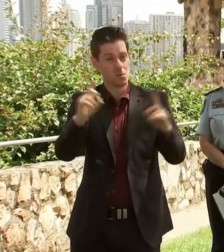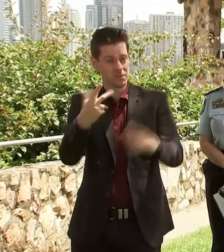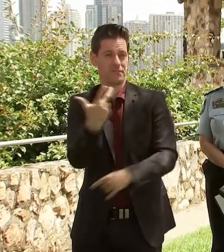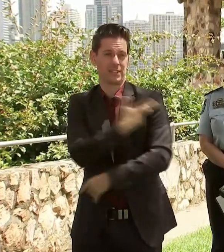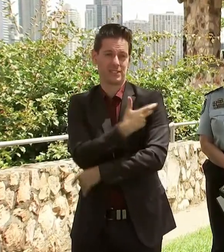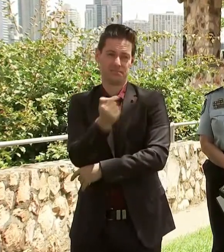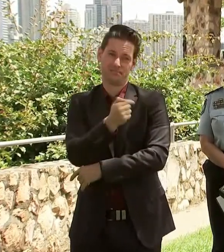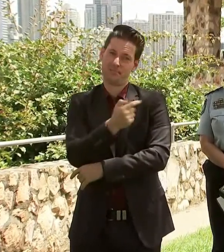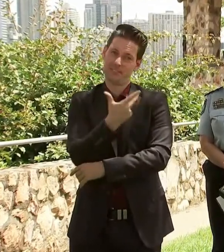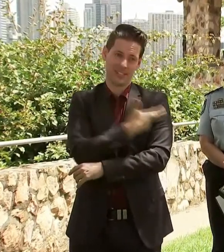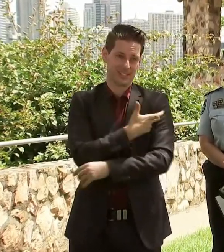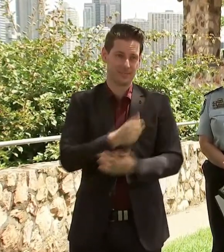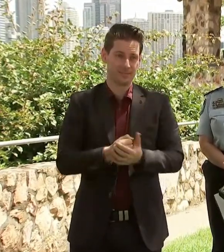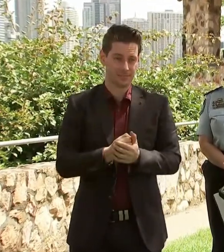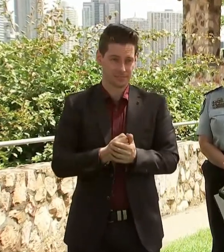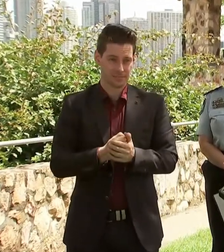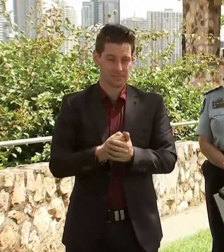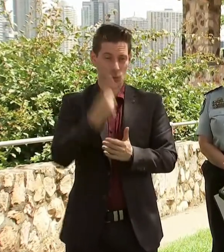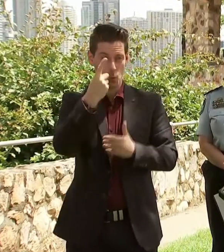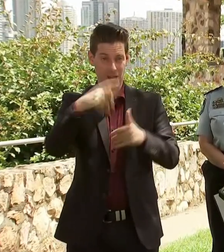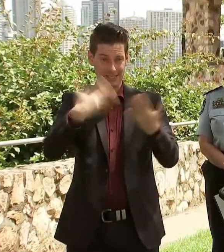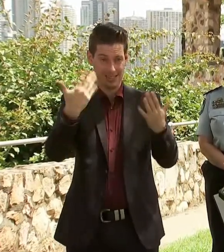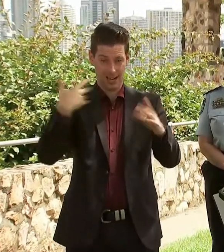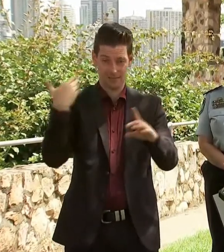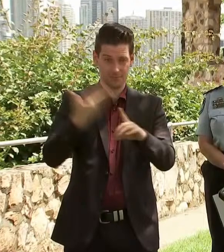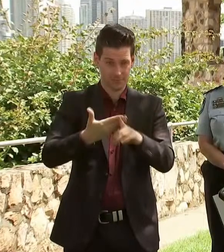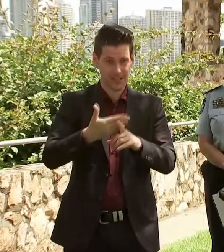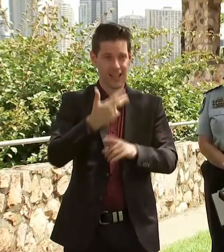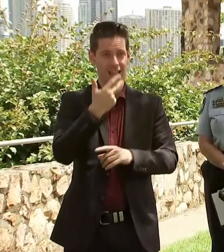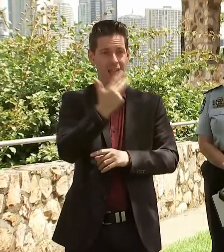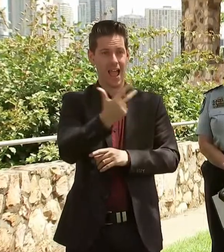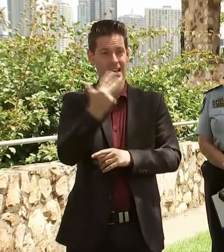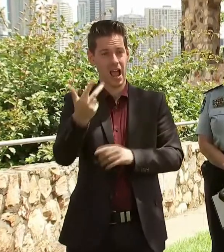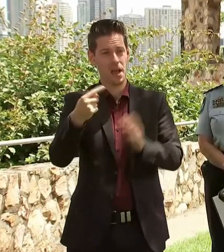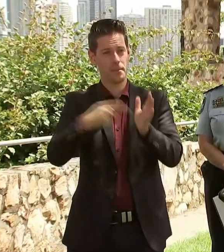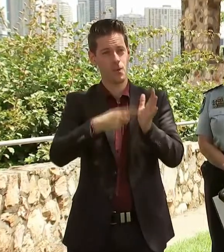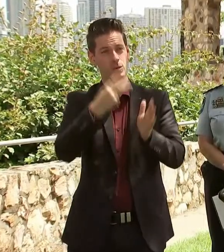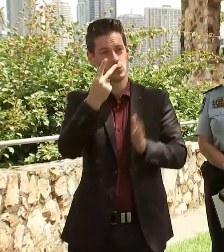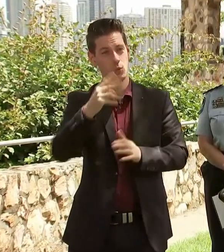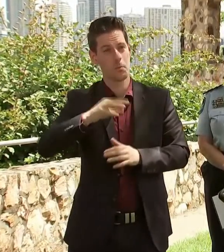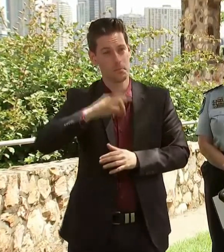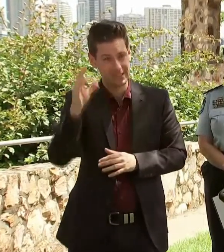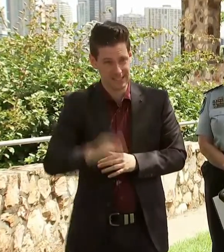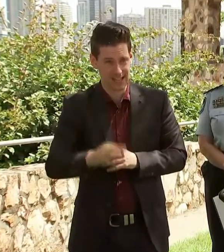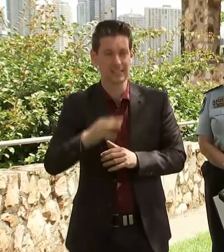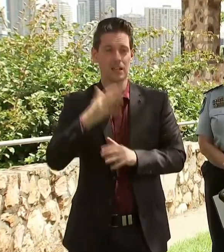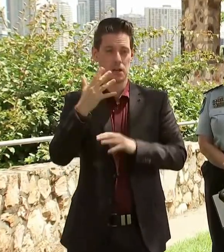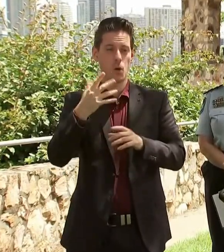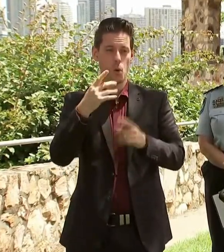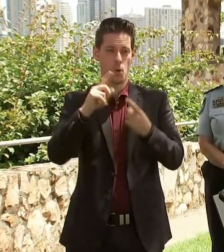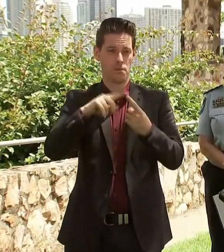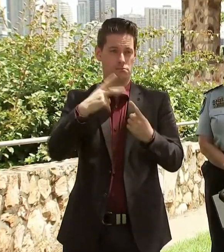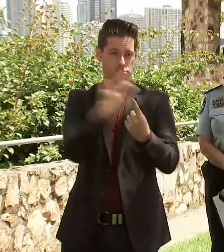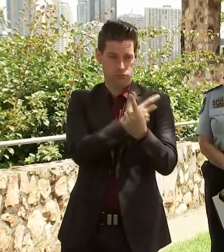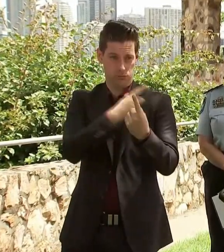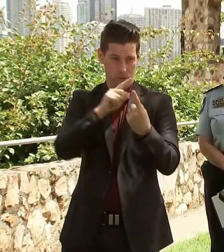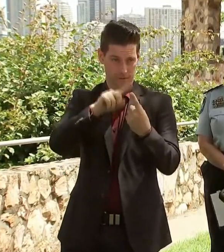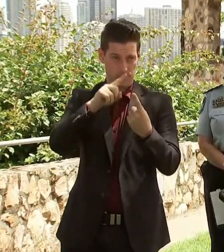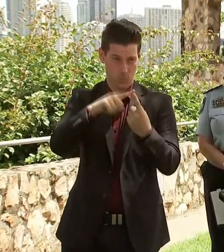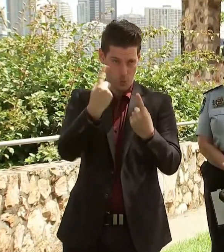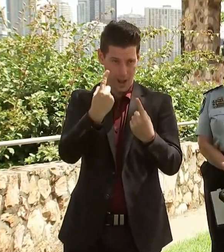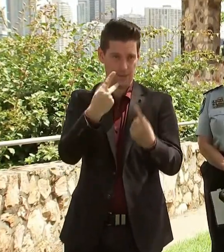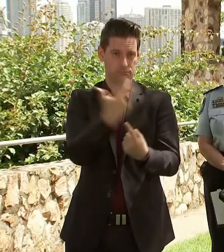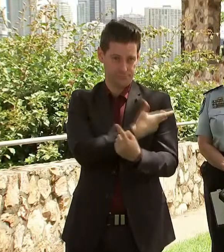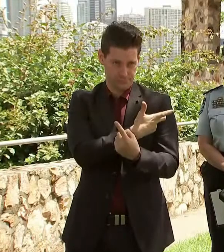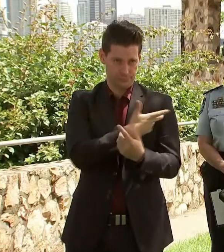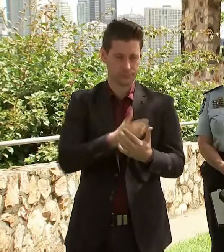Now, vaccination rates in the last 24 hours, we have 88.22% of Queenslanders with one dose of the